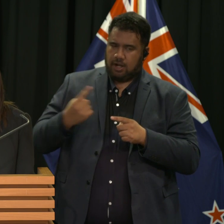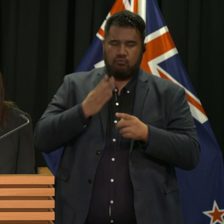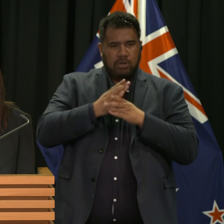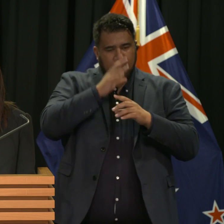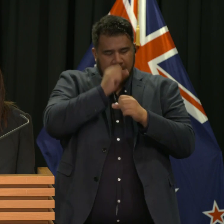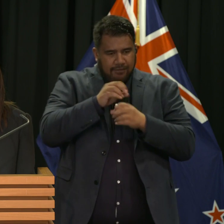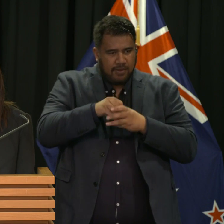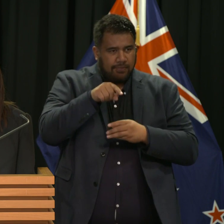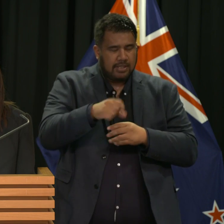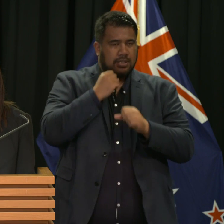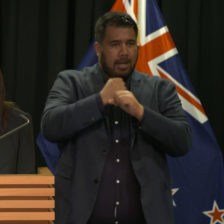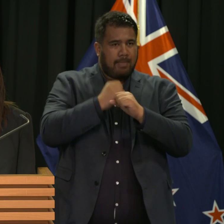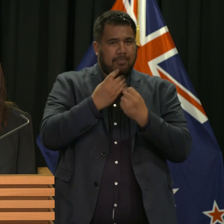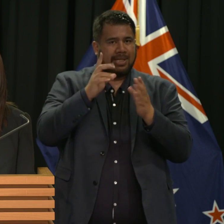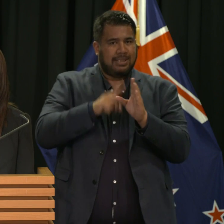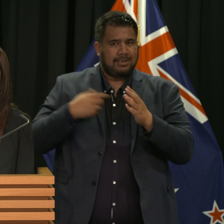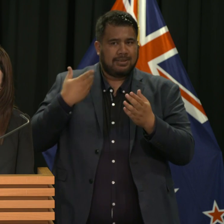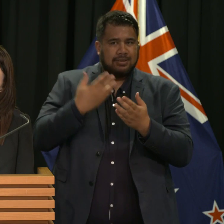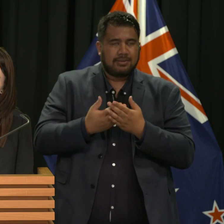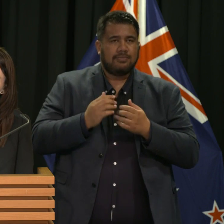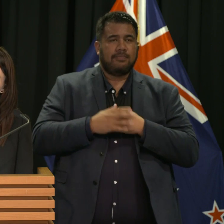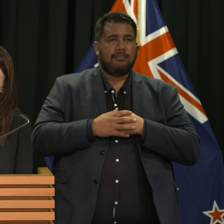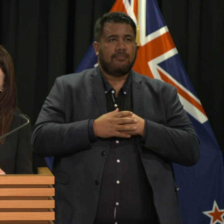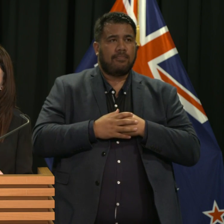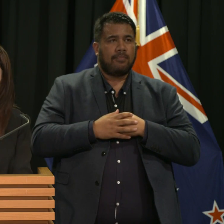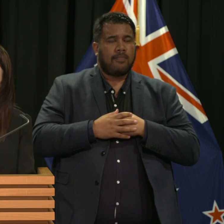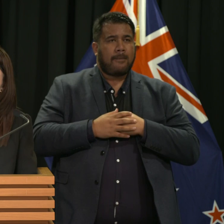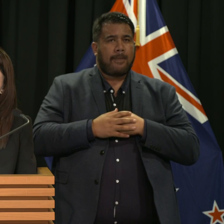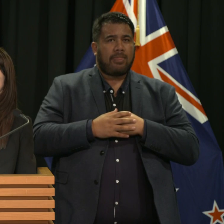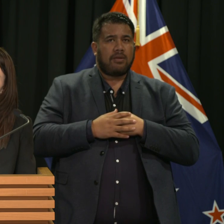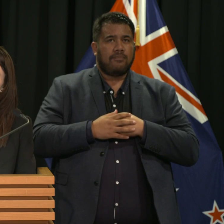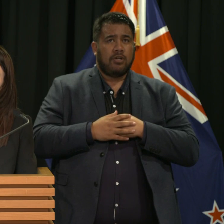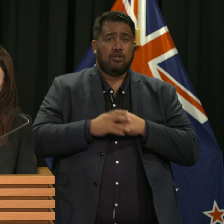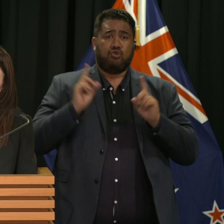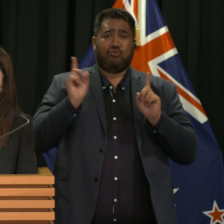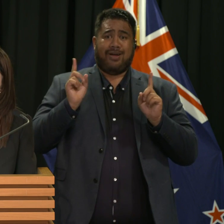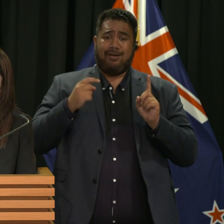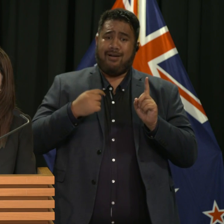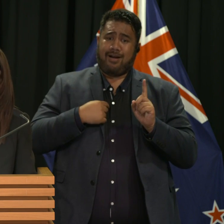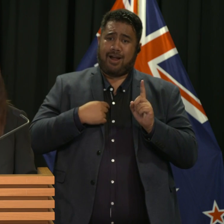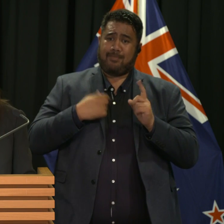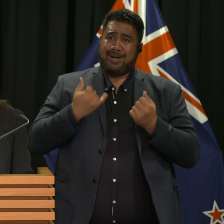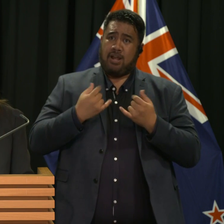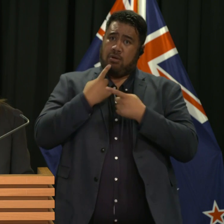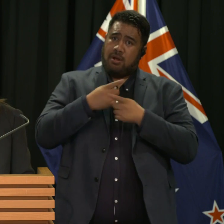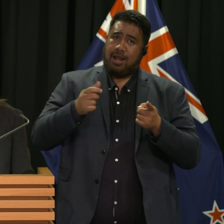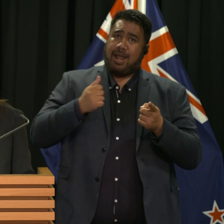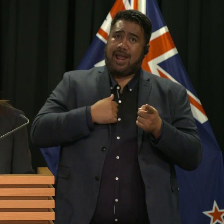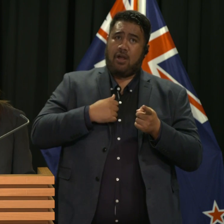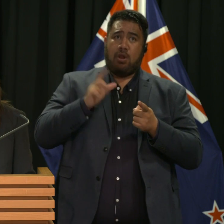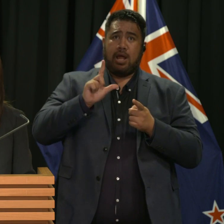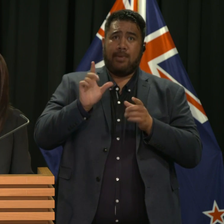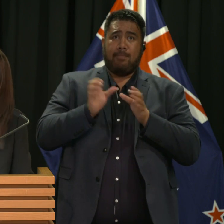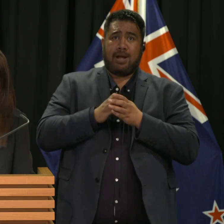and campaigned on it as such. But what I would say is what I'm not here to present today is the 2020 tax policy of the Labour